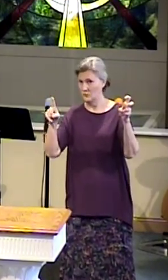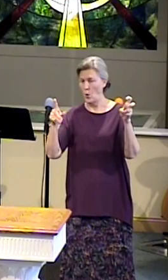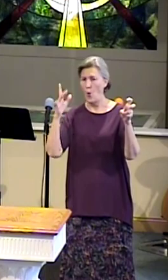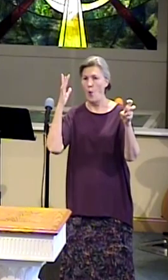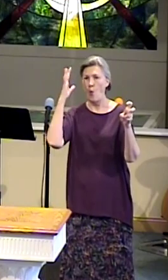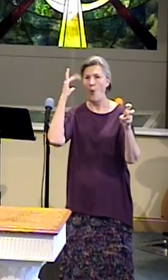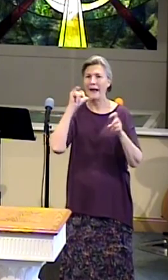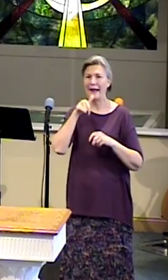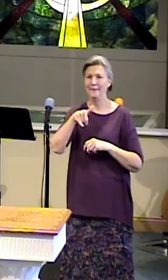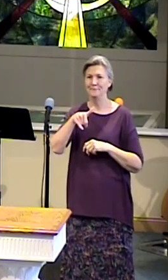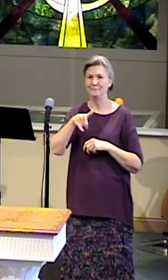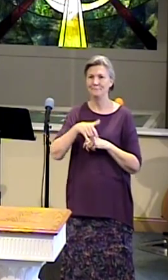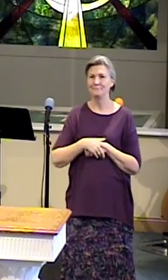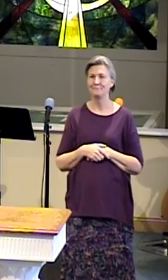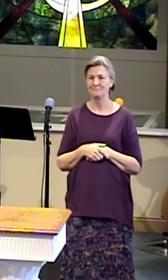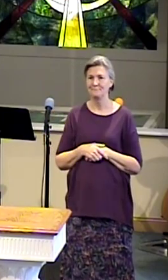not?